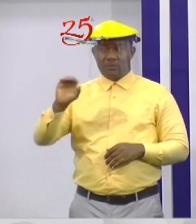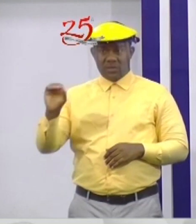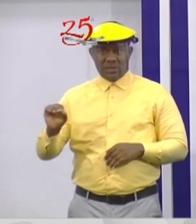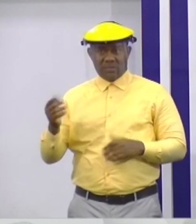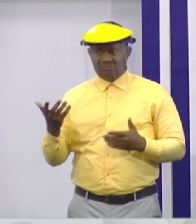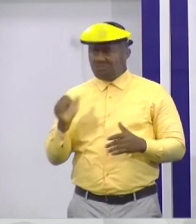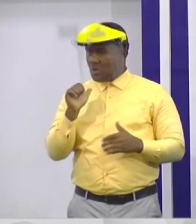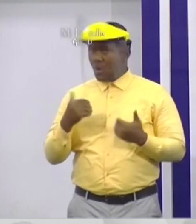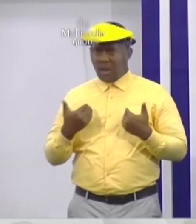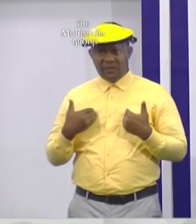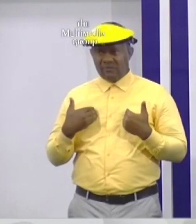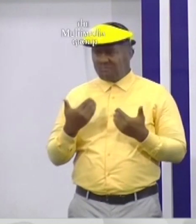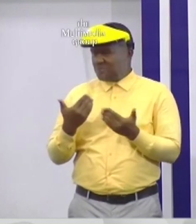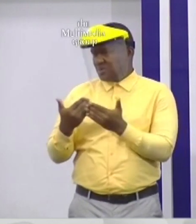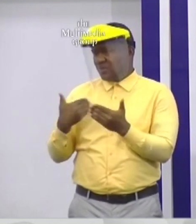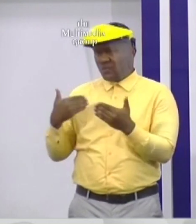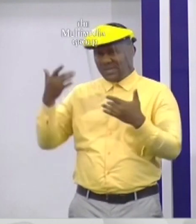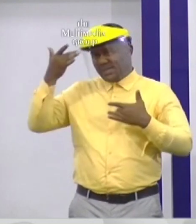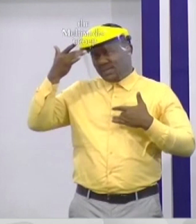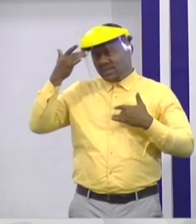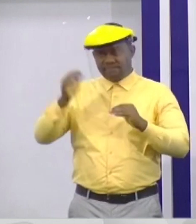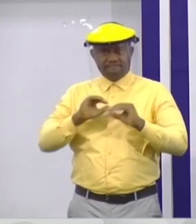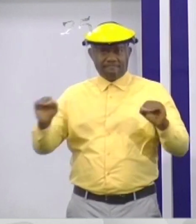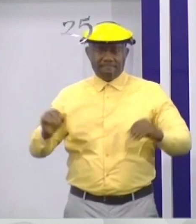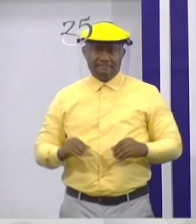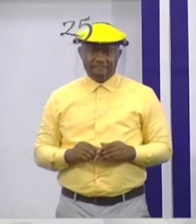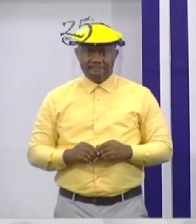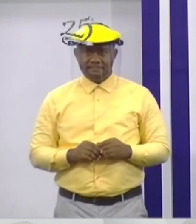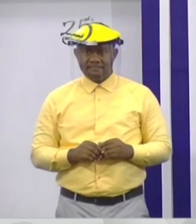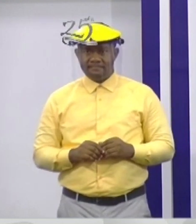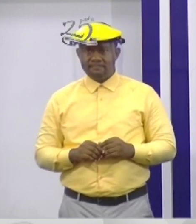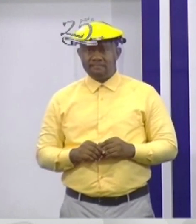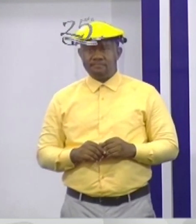9.1% don't have any comorbidity.